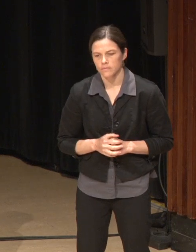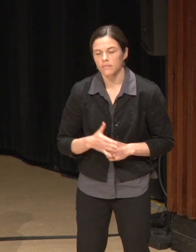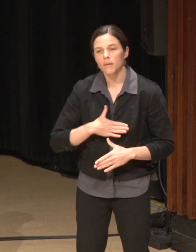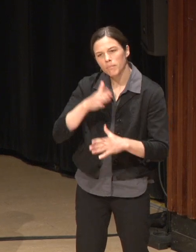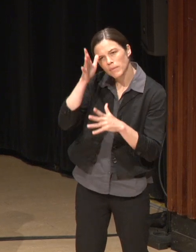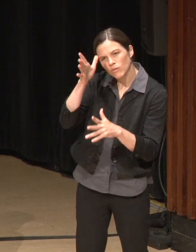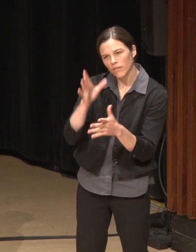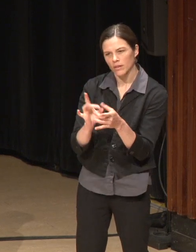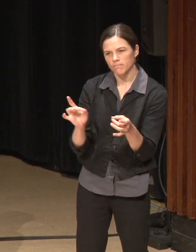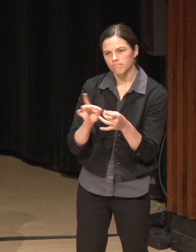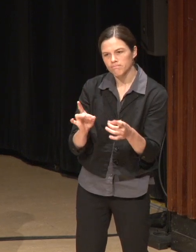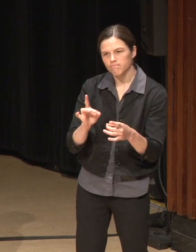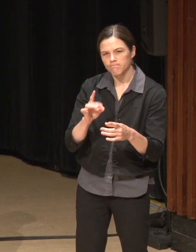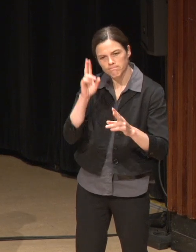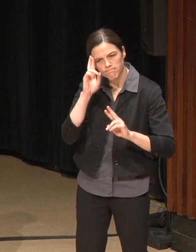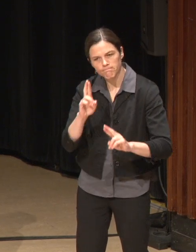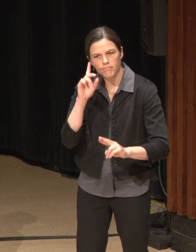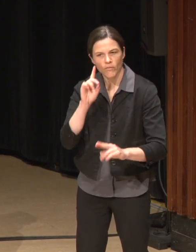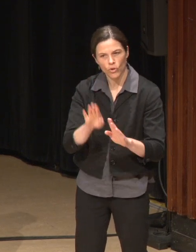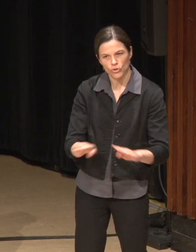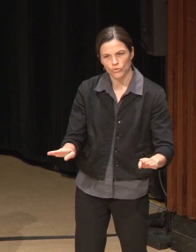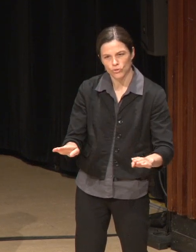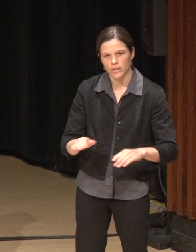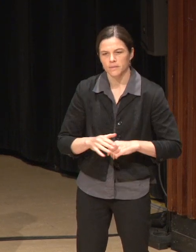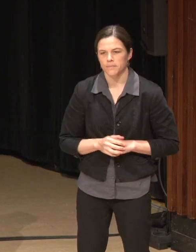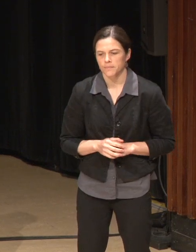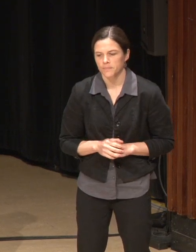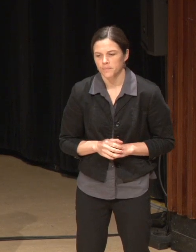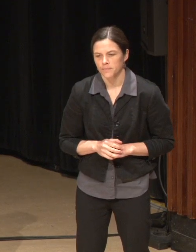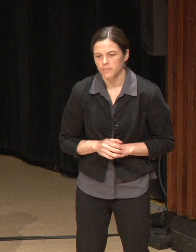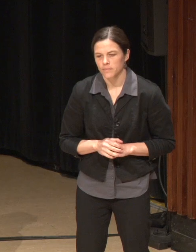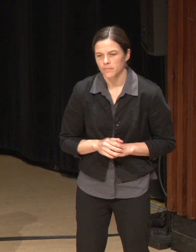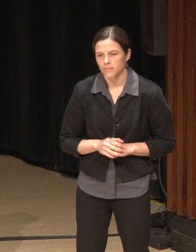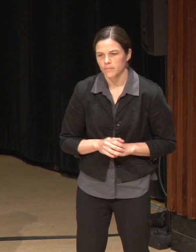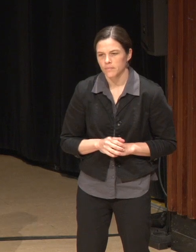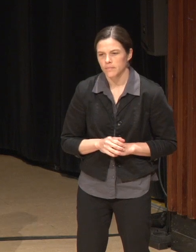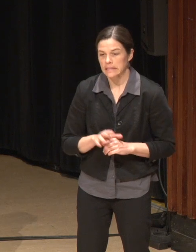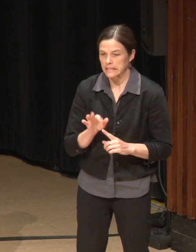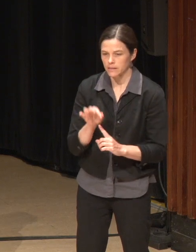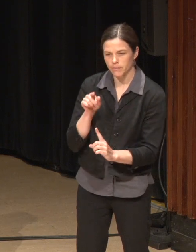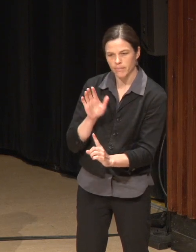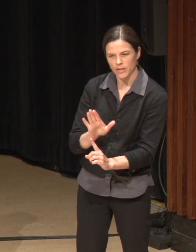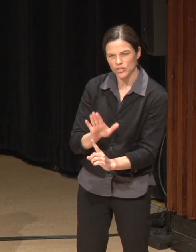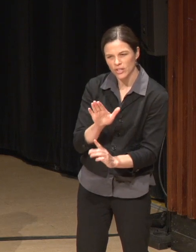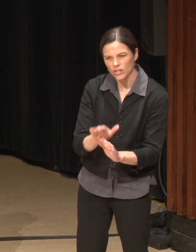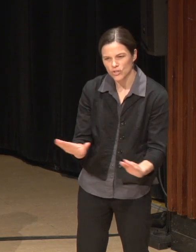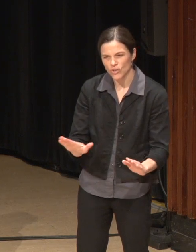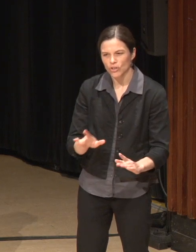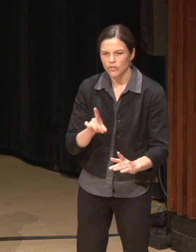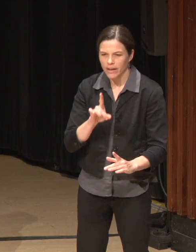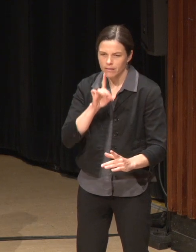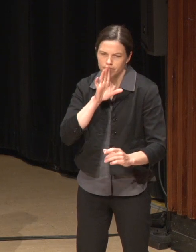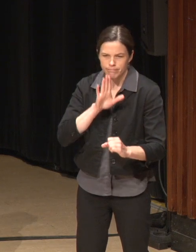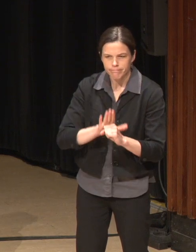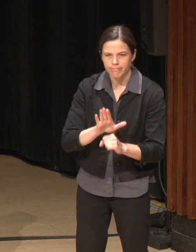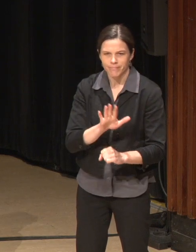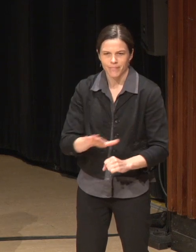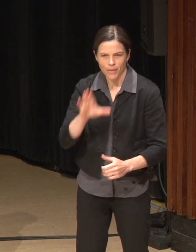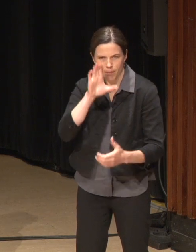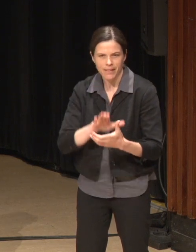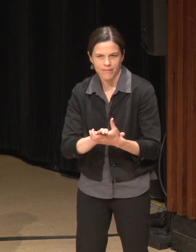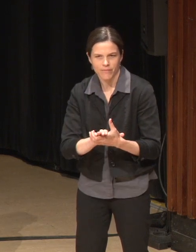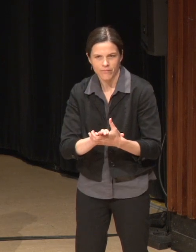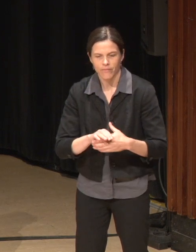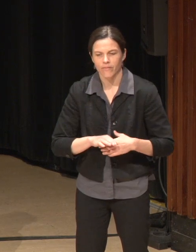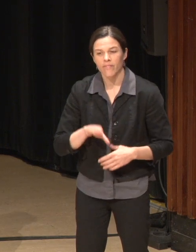admiration for children, and in particular, a child's passion for and commitment to what they believed in. And